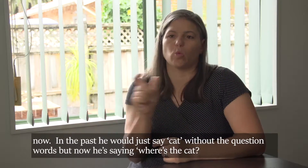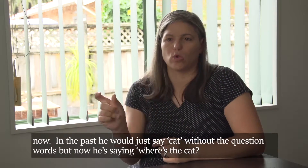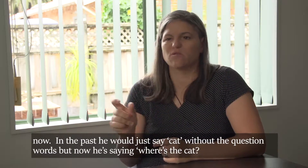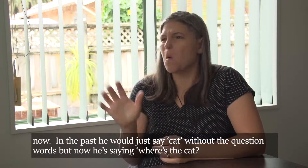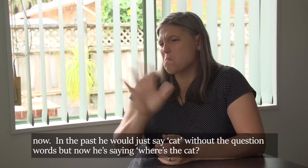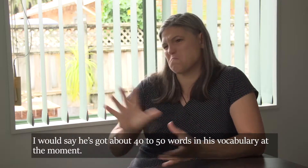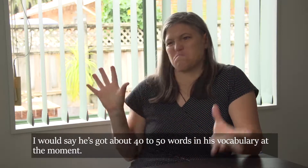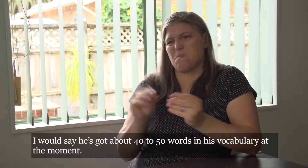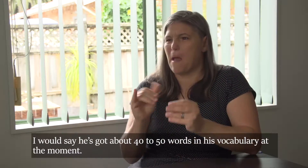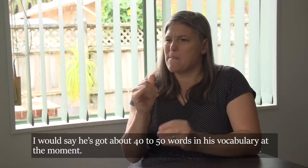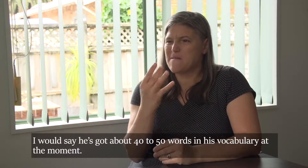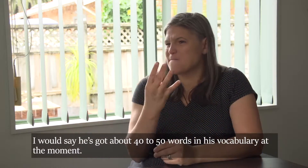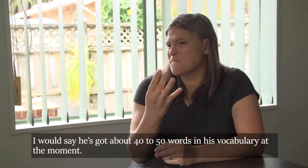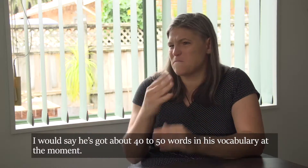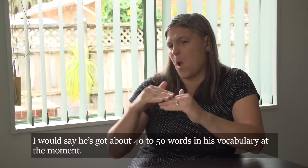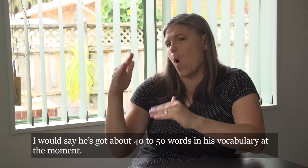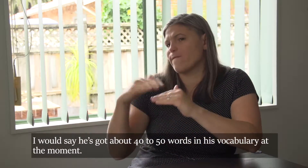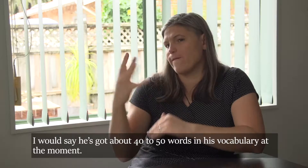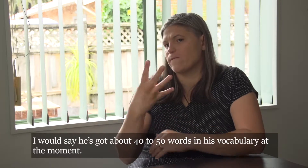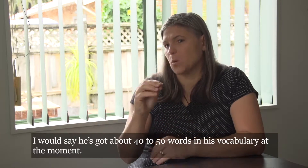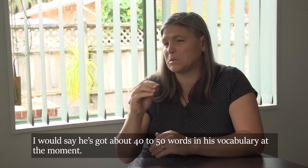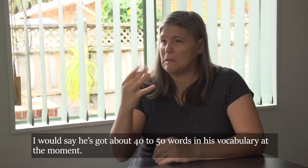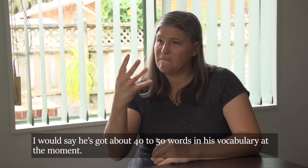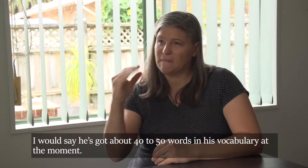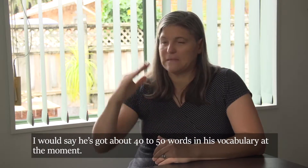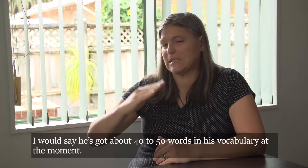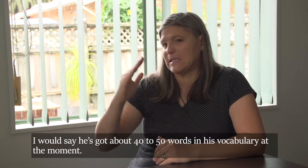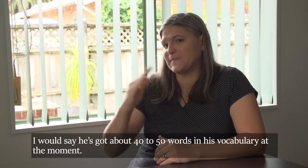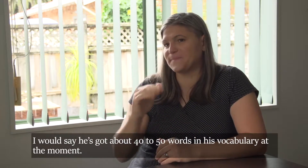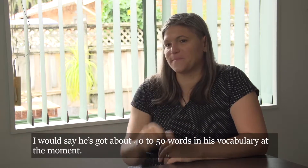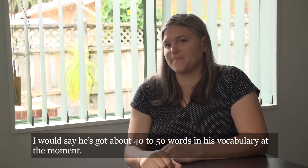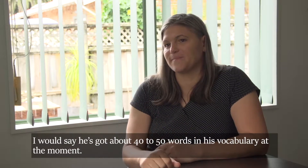cat? I would say he's got about 40 to 50 words in his vocabulary at the moment.